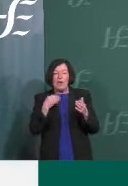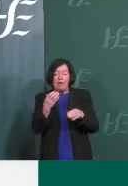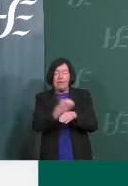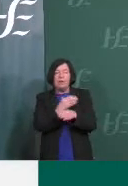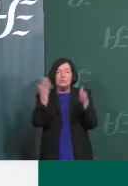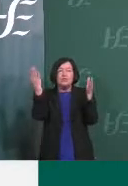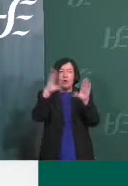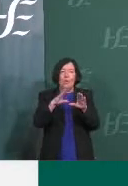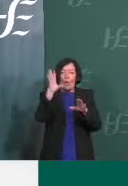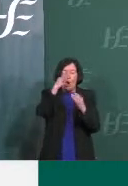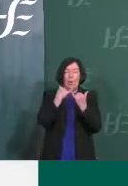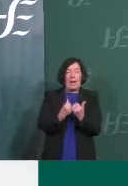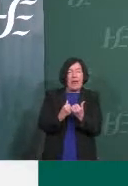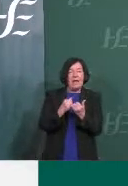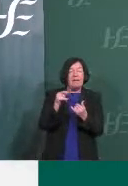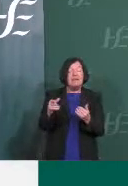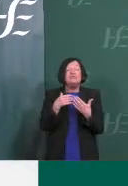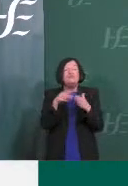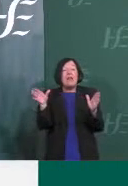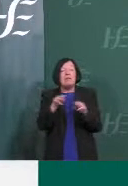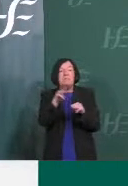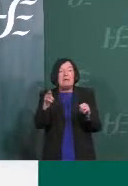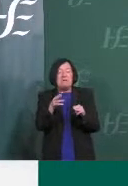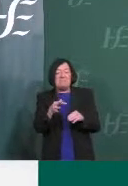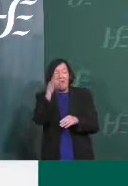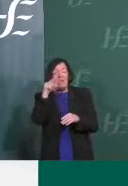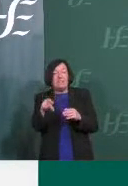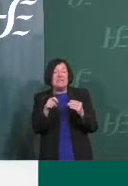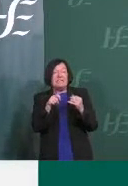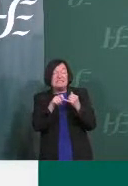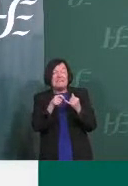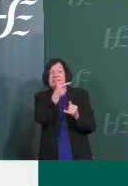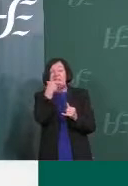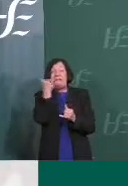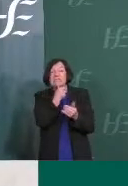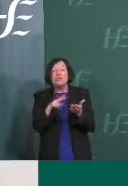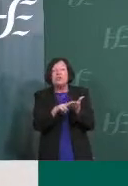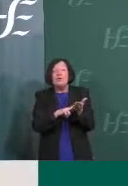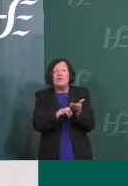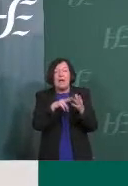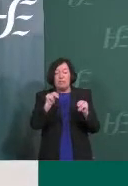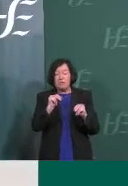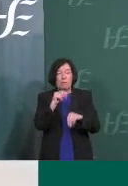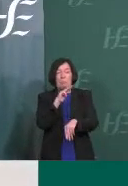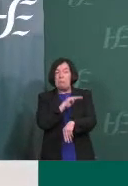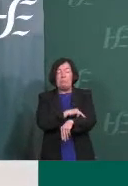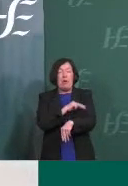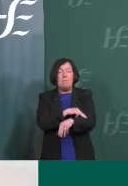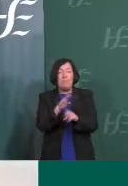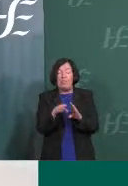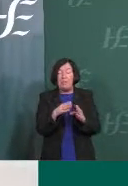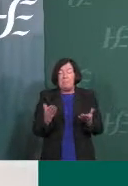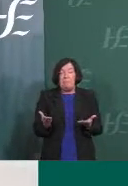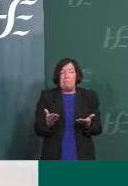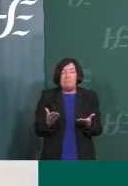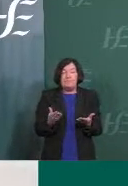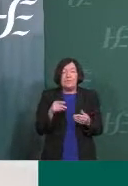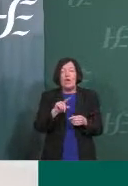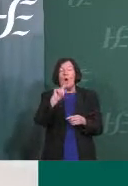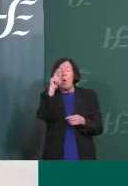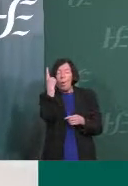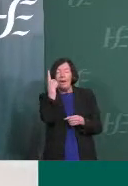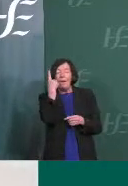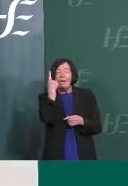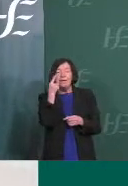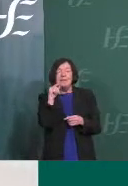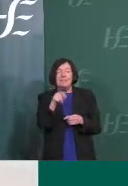you what they look like. Generally speaking, people are finding the tests easy to use and there's no difficulty with them. The only